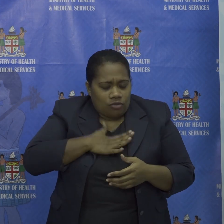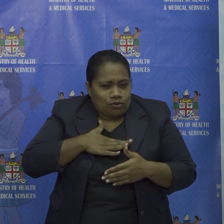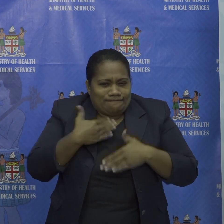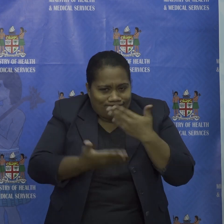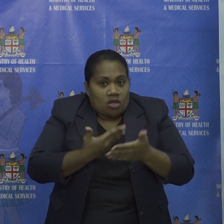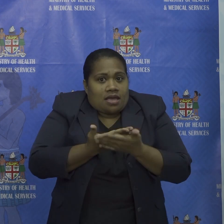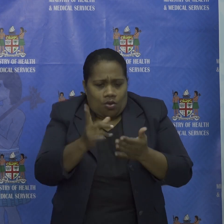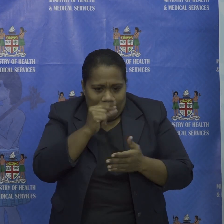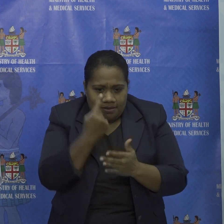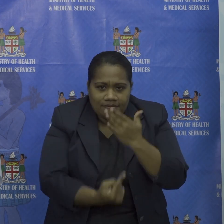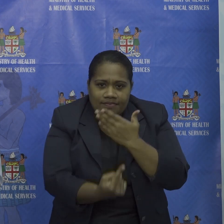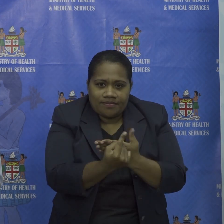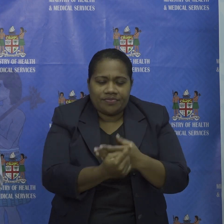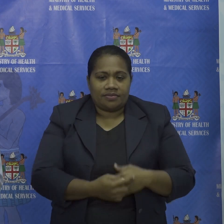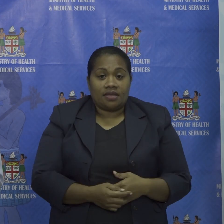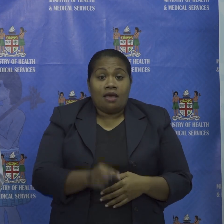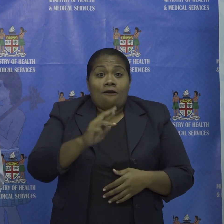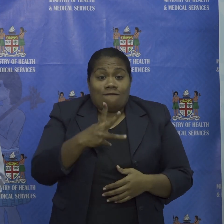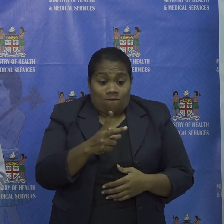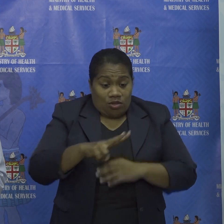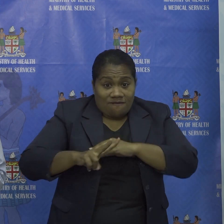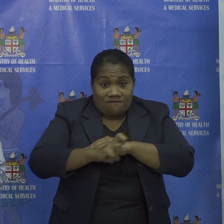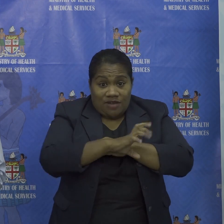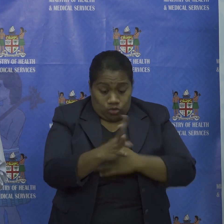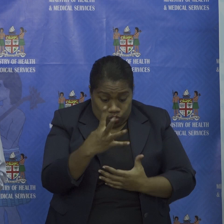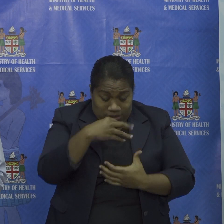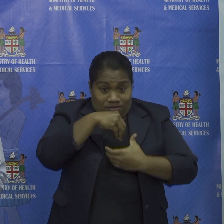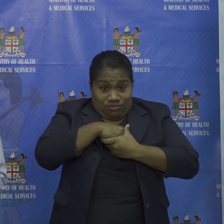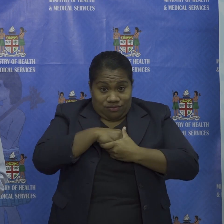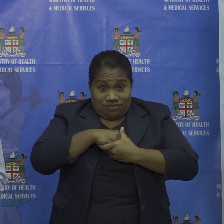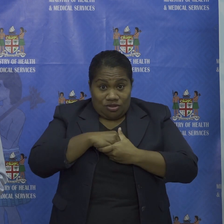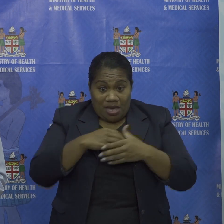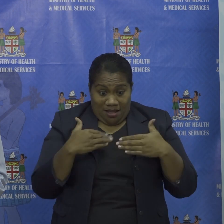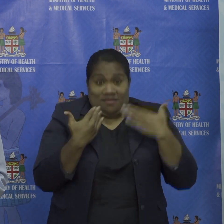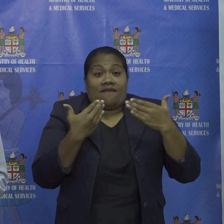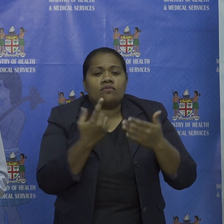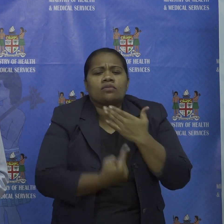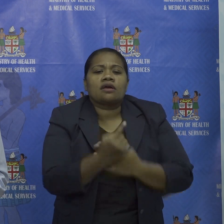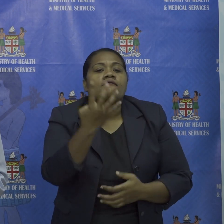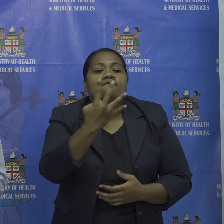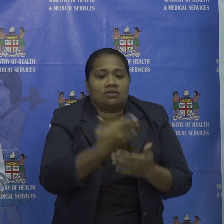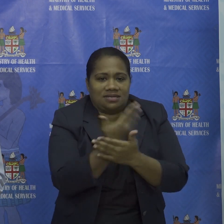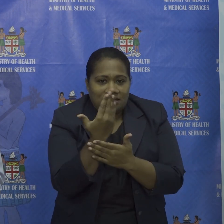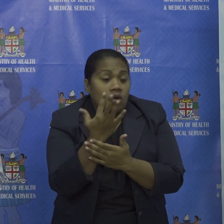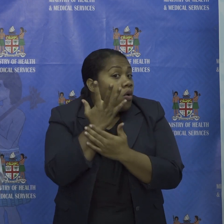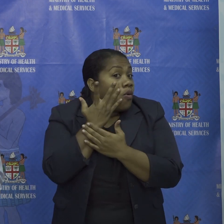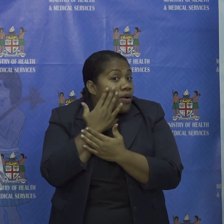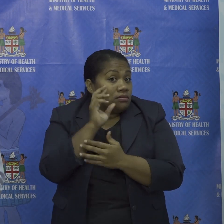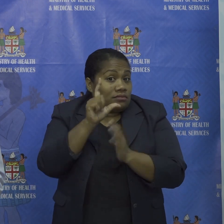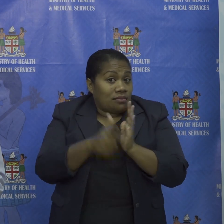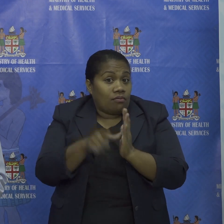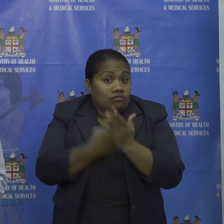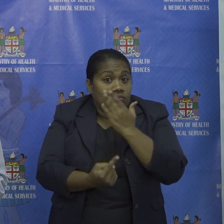incubation period for the virus is 14 days. That means from the moment a person comes into contact with someone with the